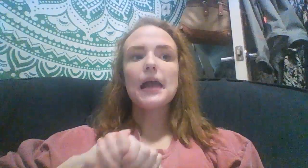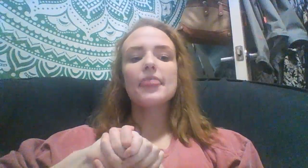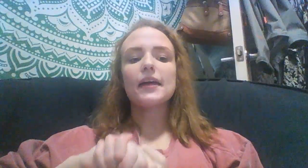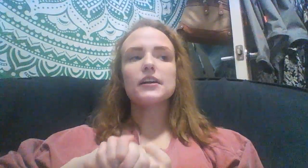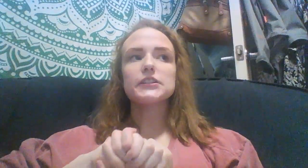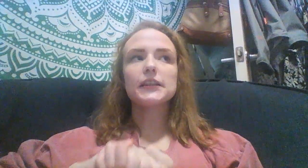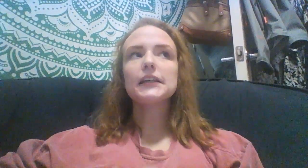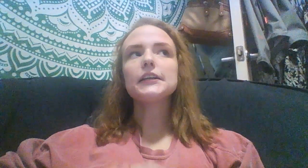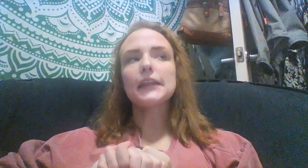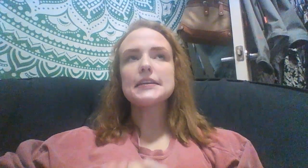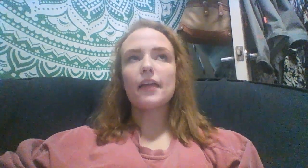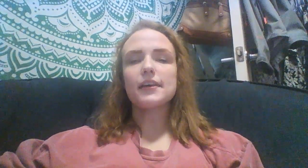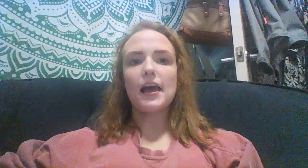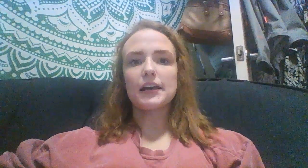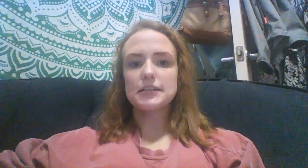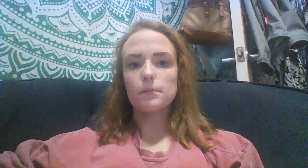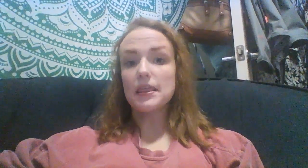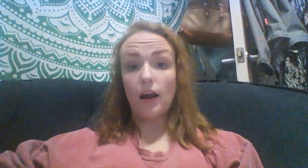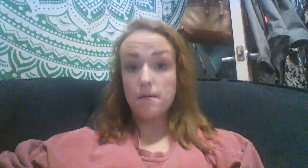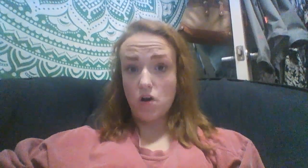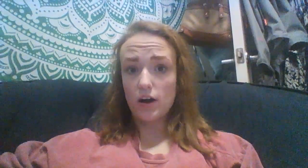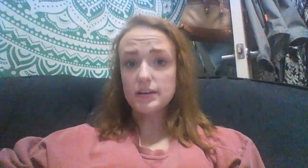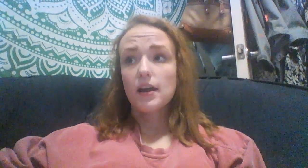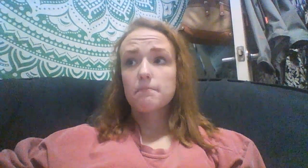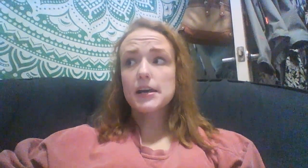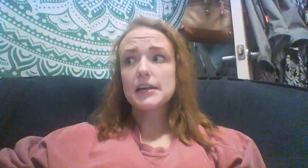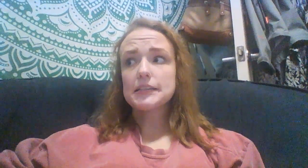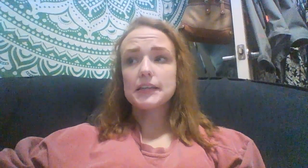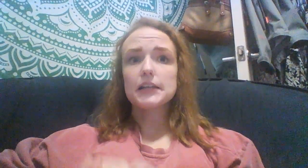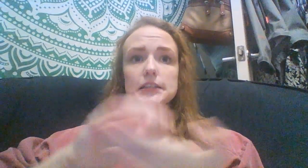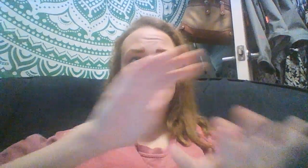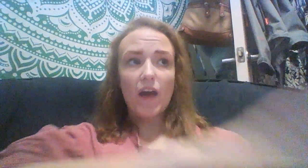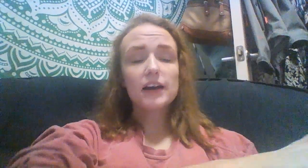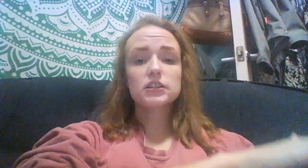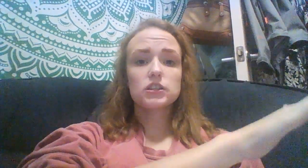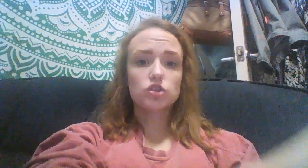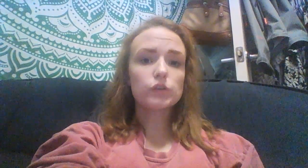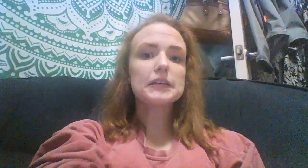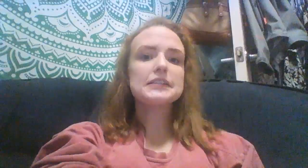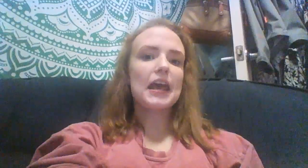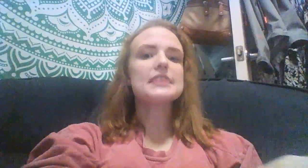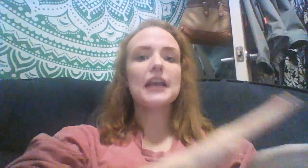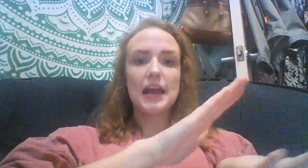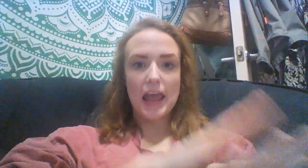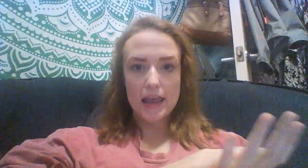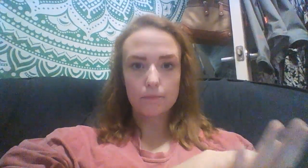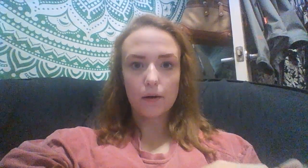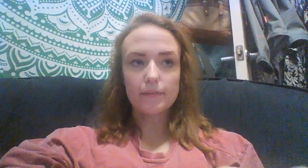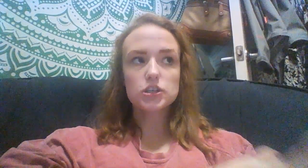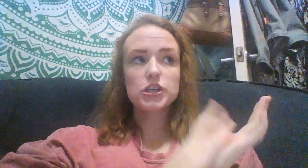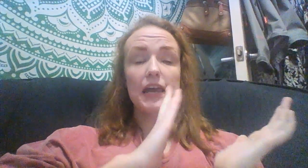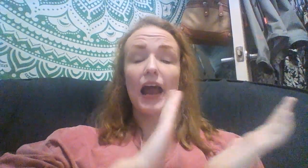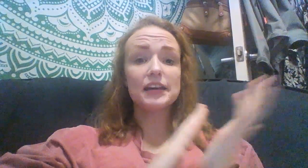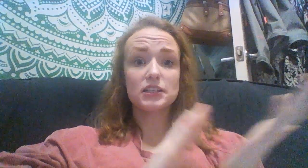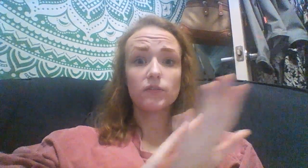that there is literally nothing that can tell me that I'm not, because facts truly state that I am privileged, and I need to